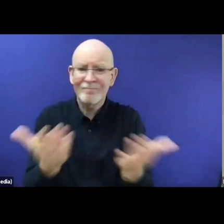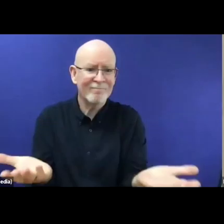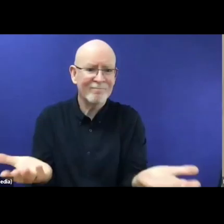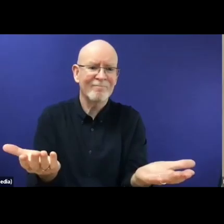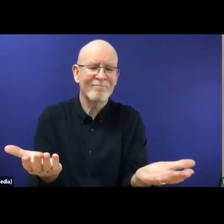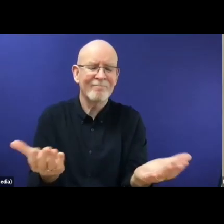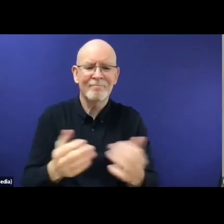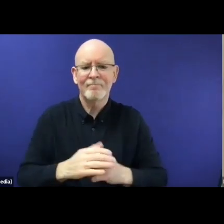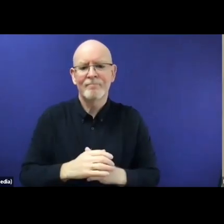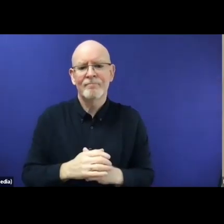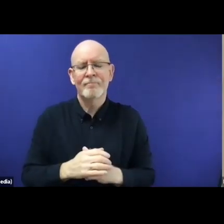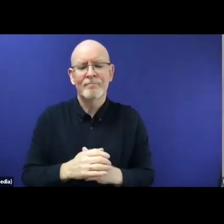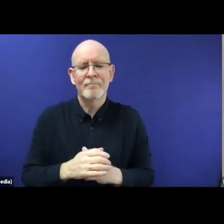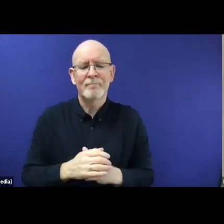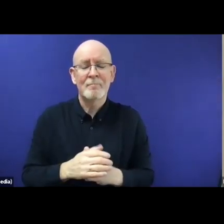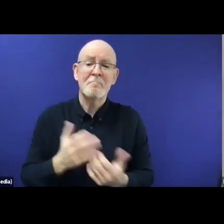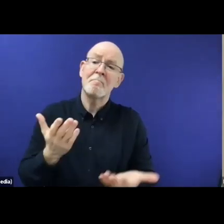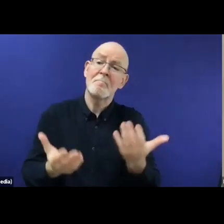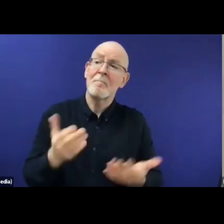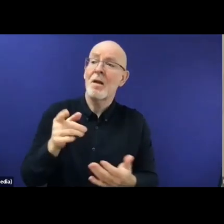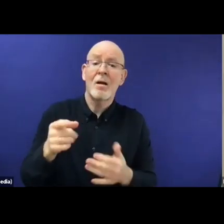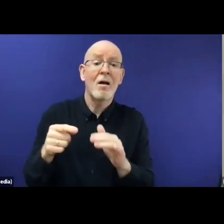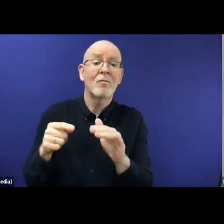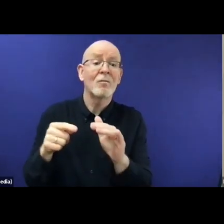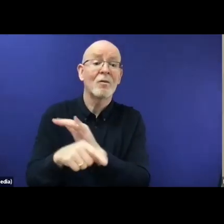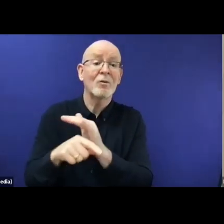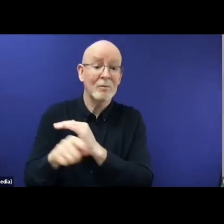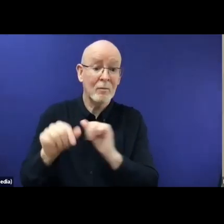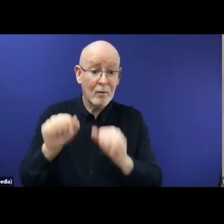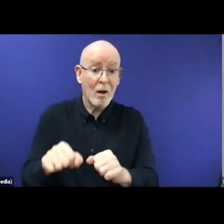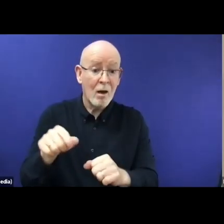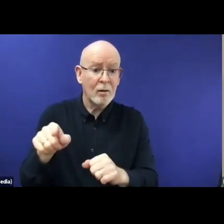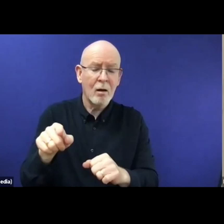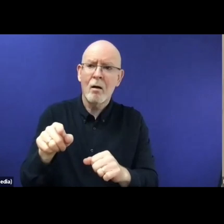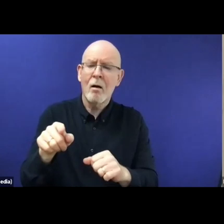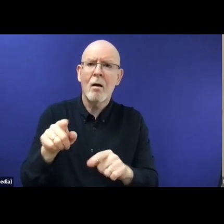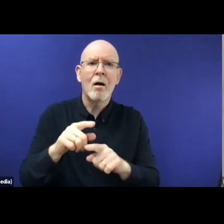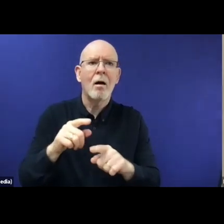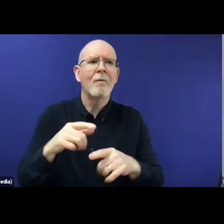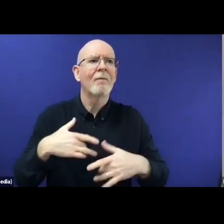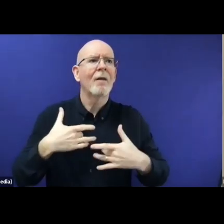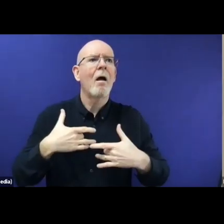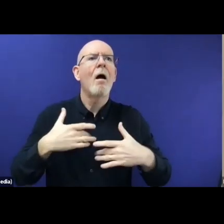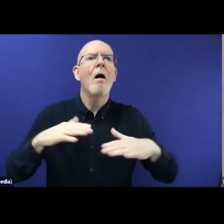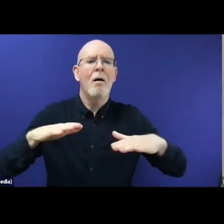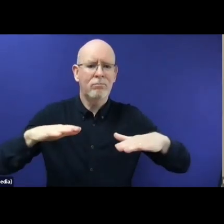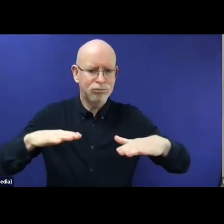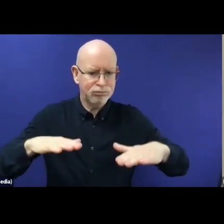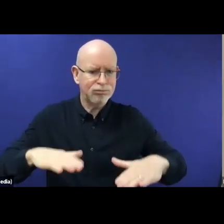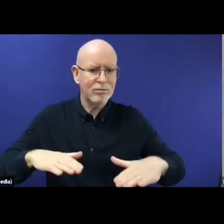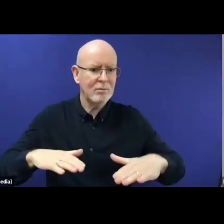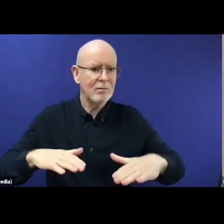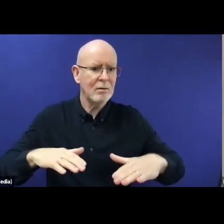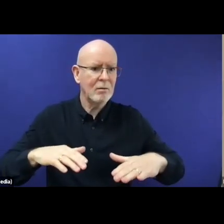education, to go on with their lives, many of the issues that we try then to address through humanitarian